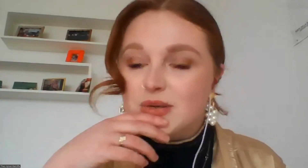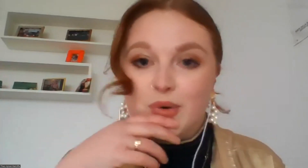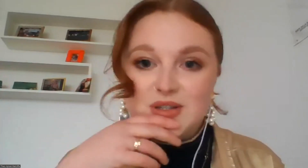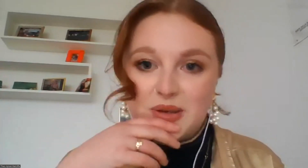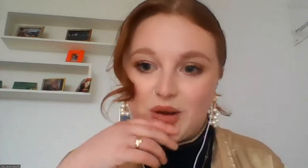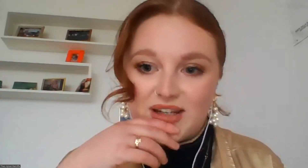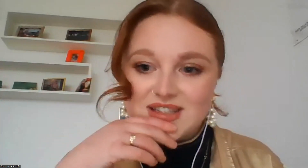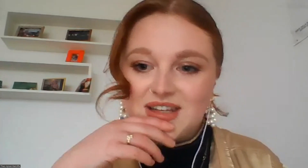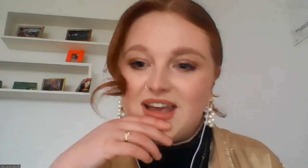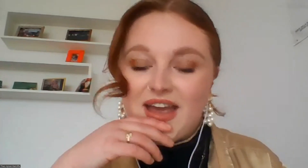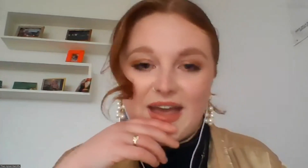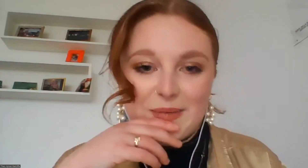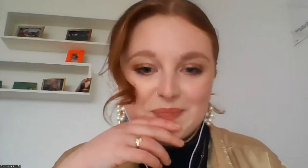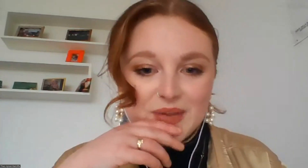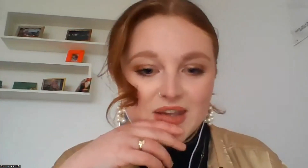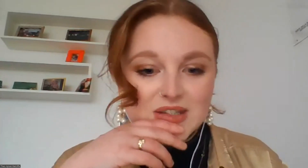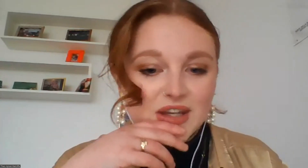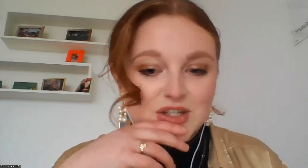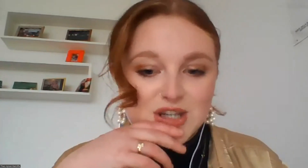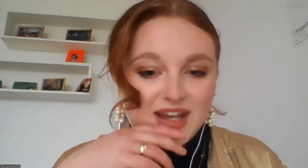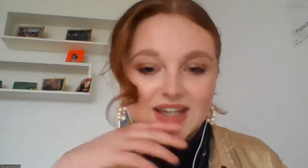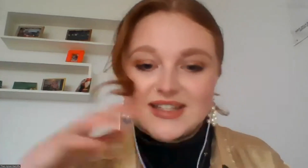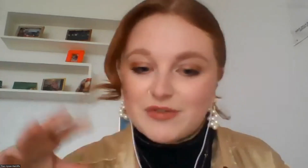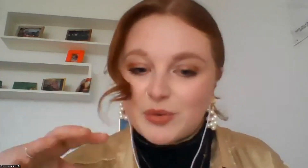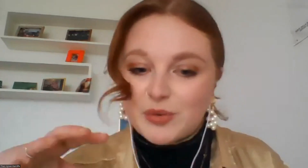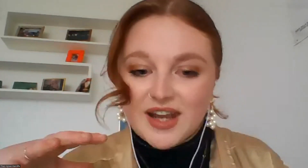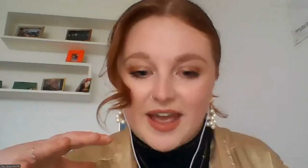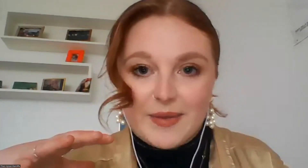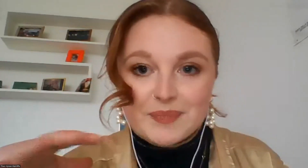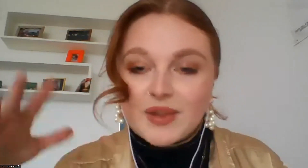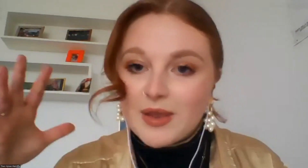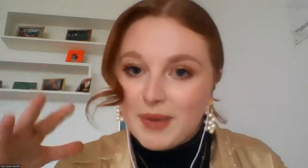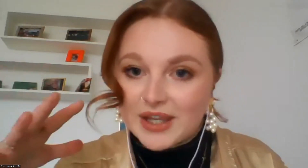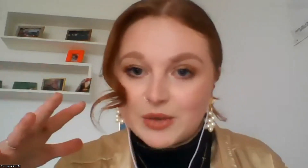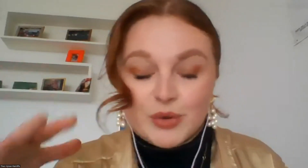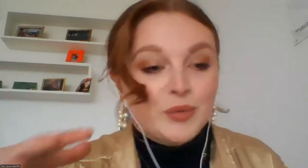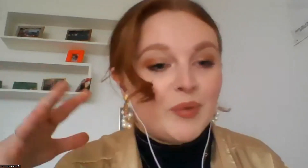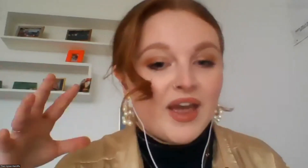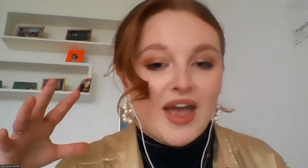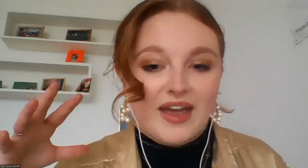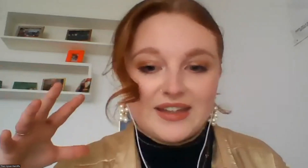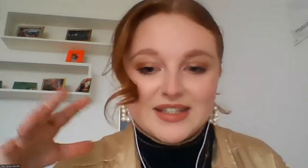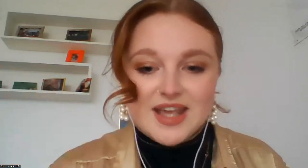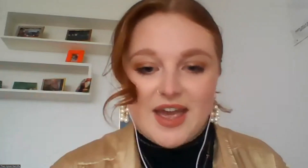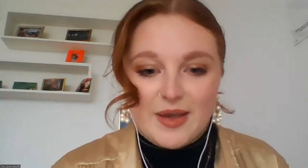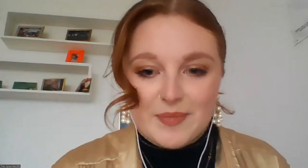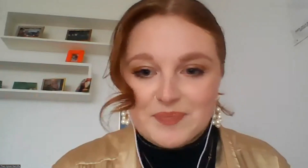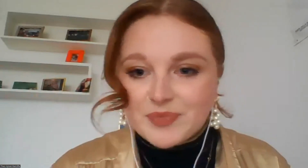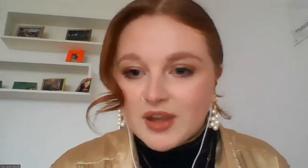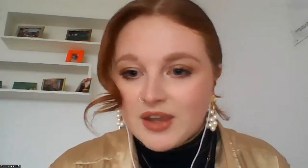really interesting points being raised. So can I just check, is everyone back in the room? And